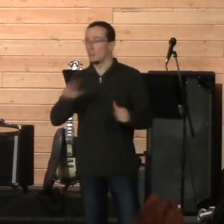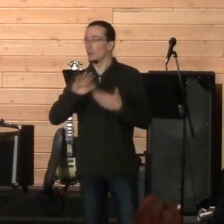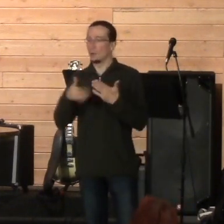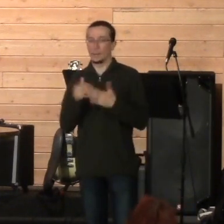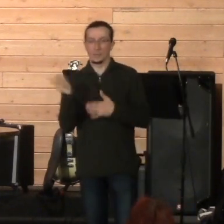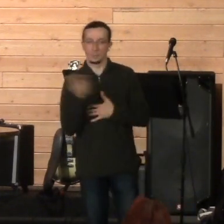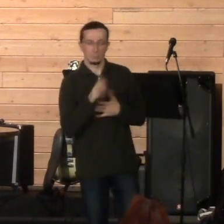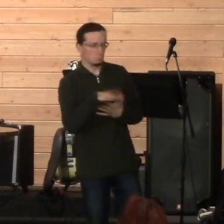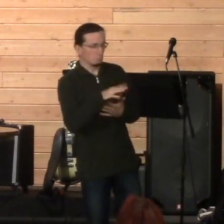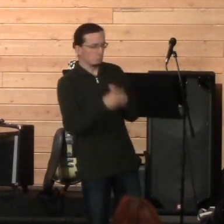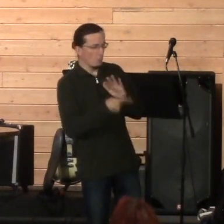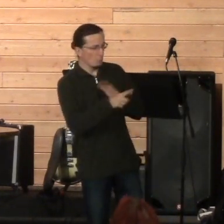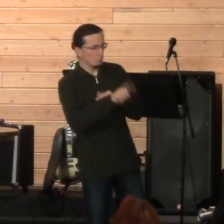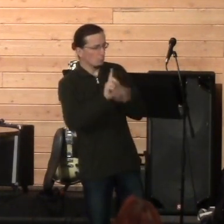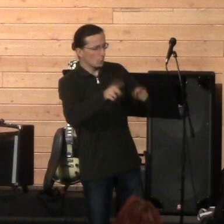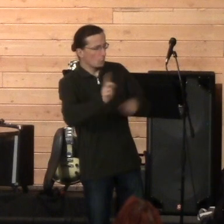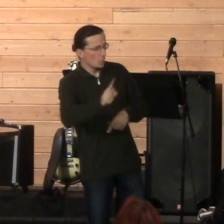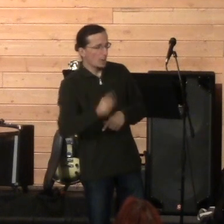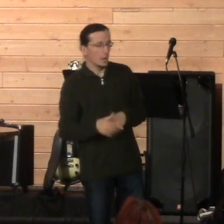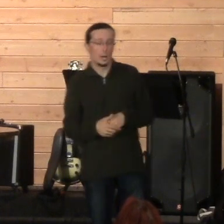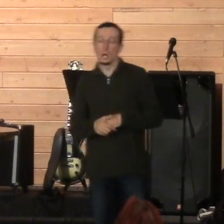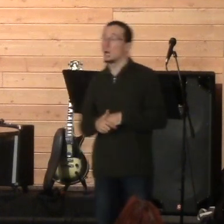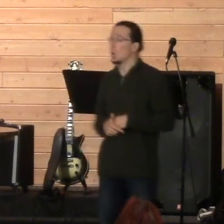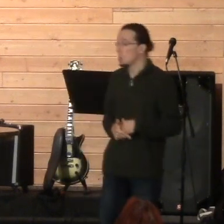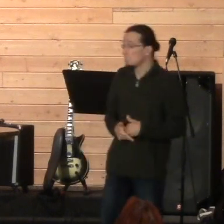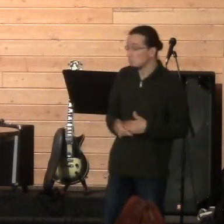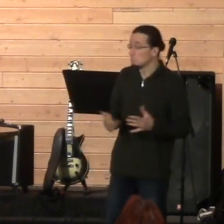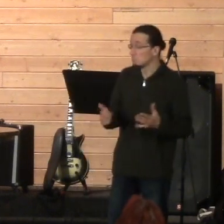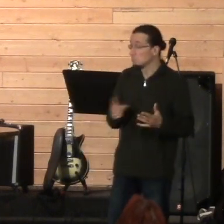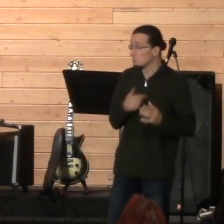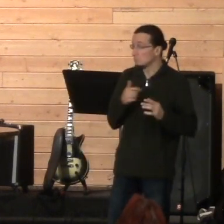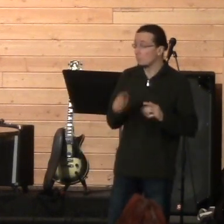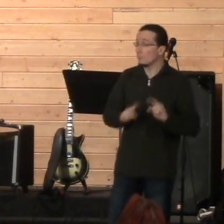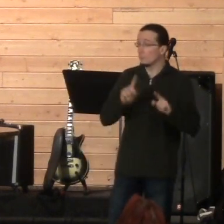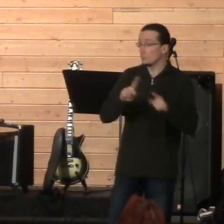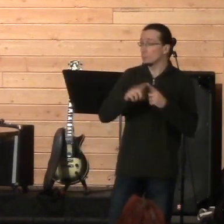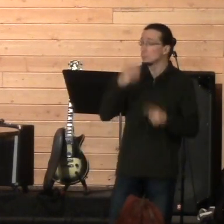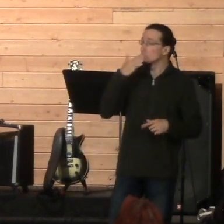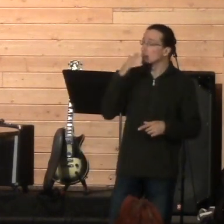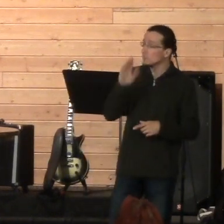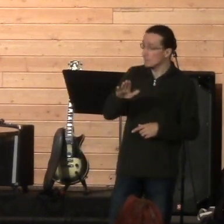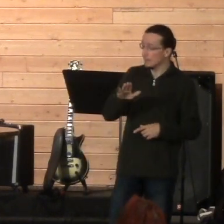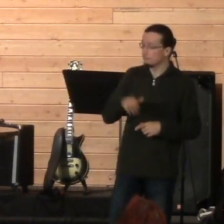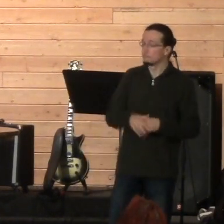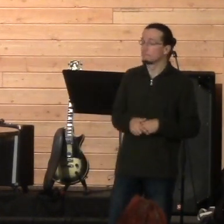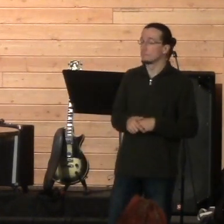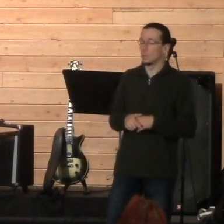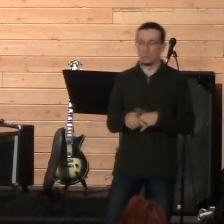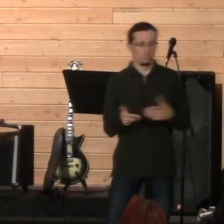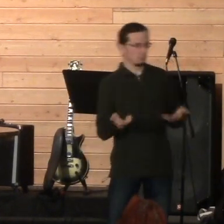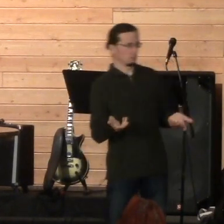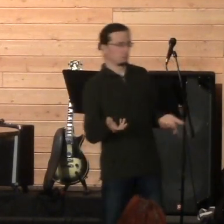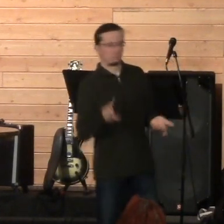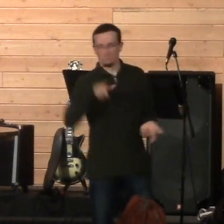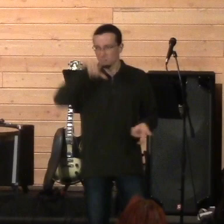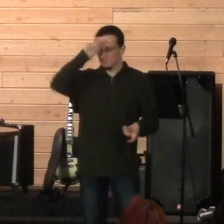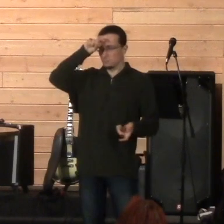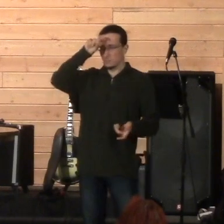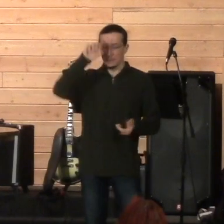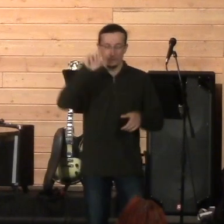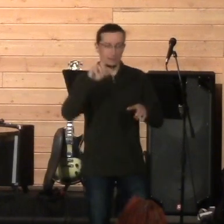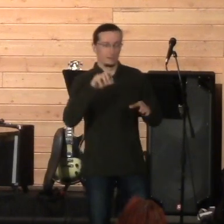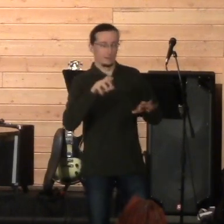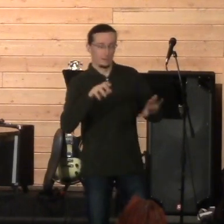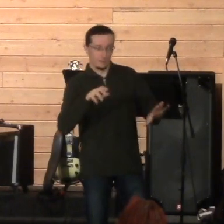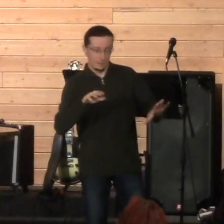off to? He's telling these believers, I'm on my way to Jerusalem. They're saying, whoa,